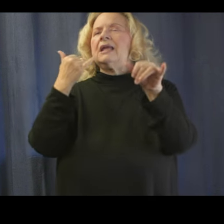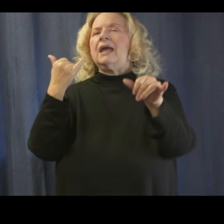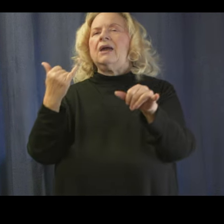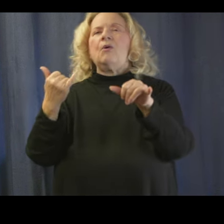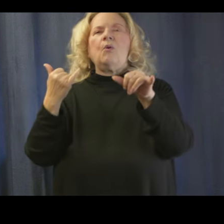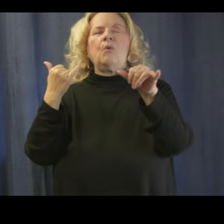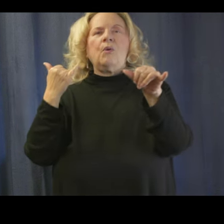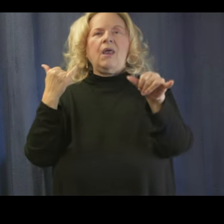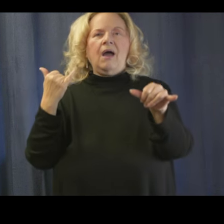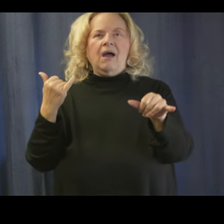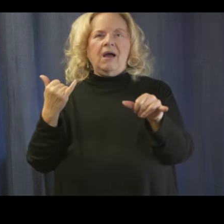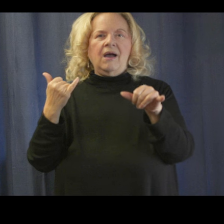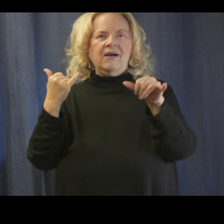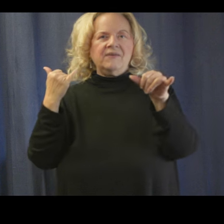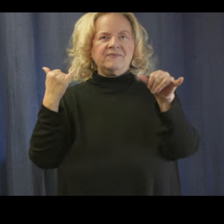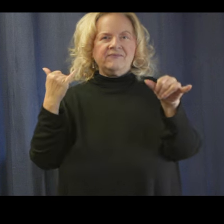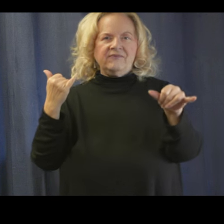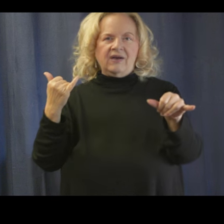Mahuto